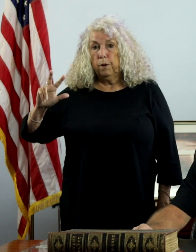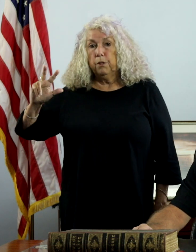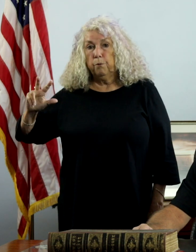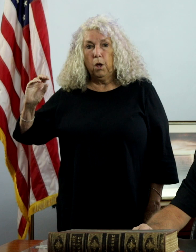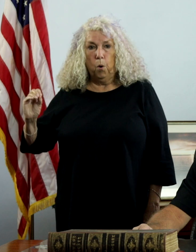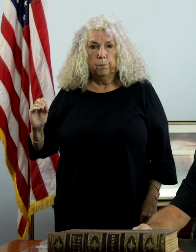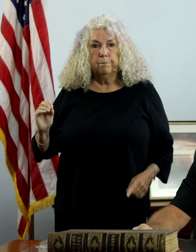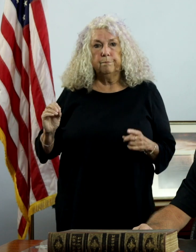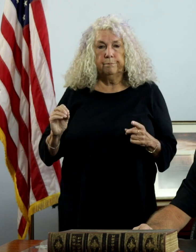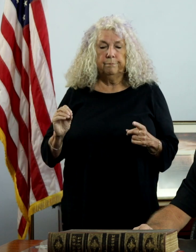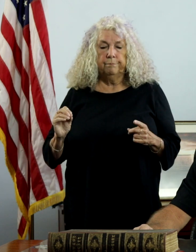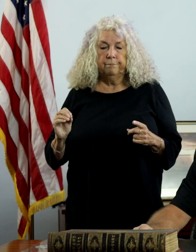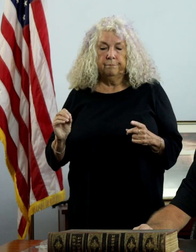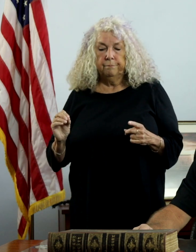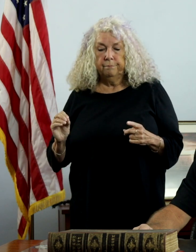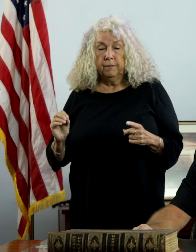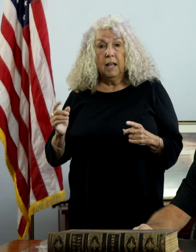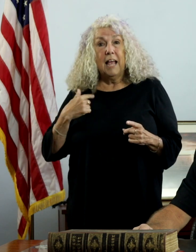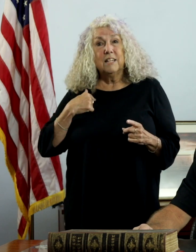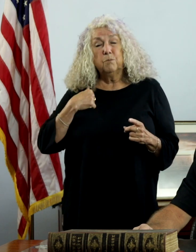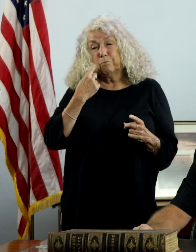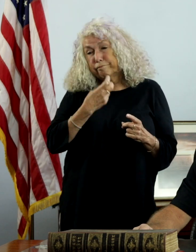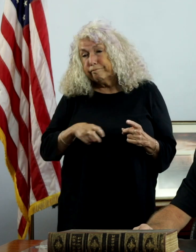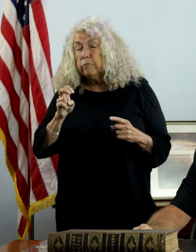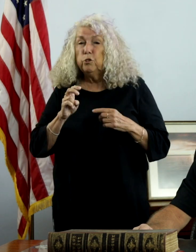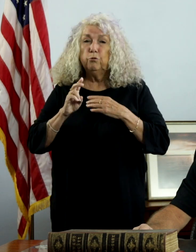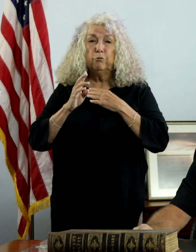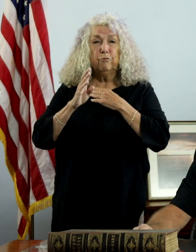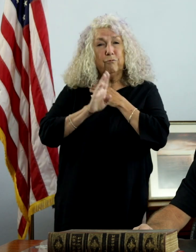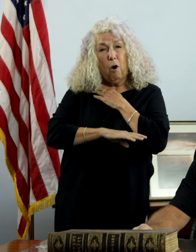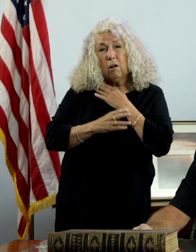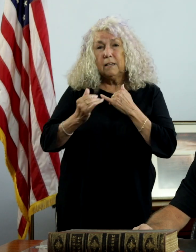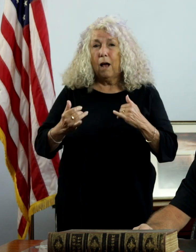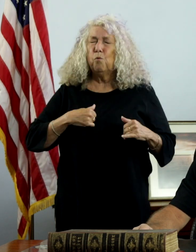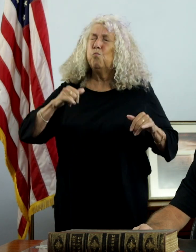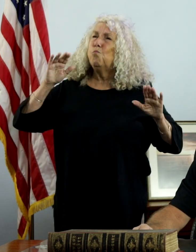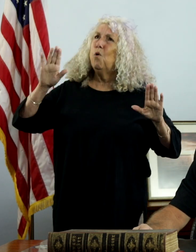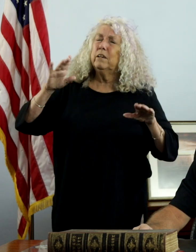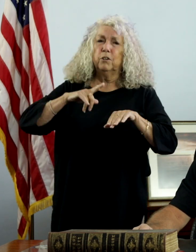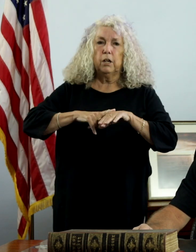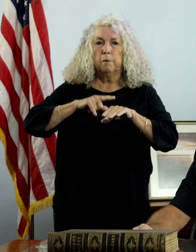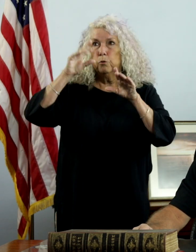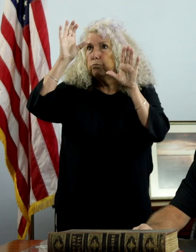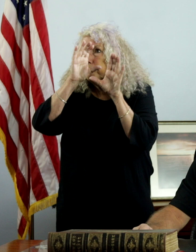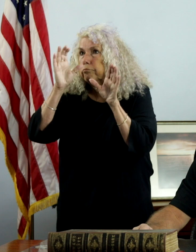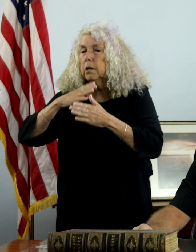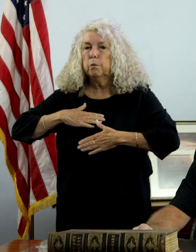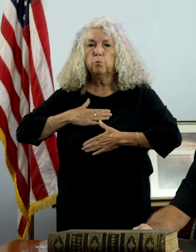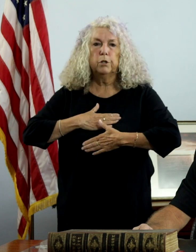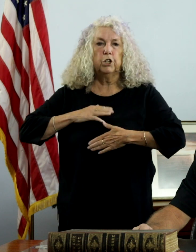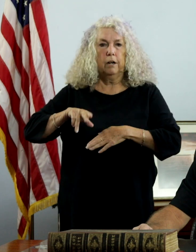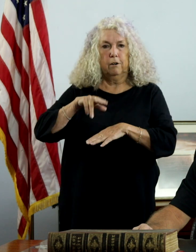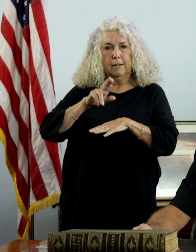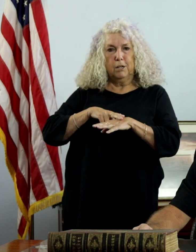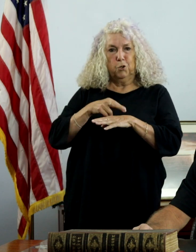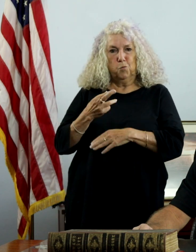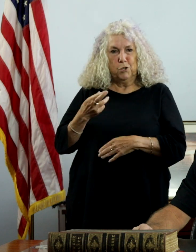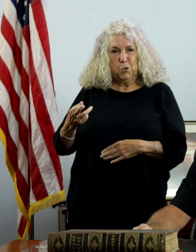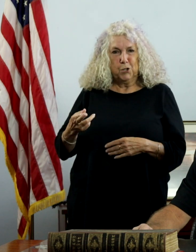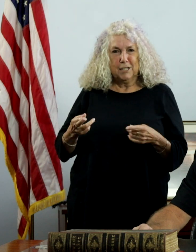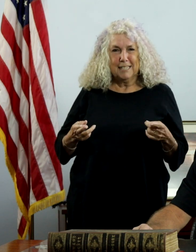315-349-3330. As we transition into fall, this is a great time to explore and appreciate our natural